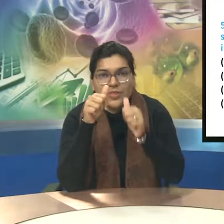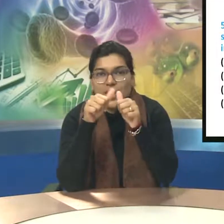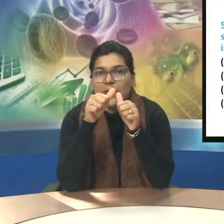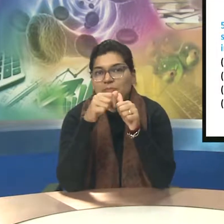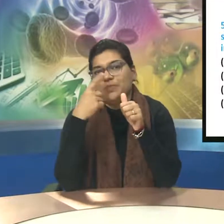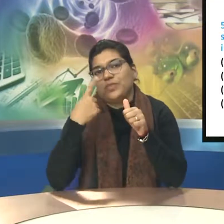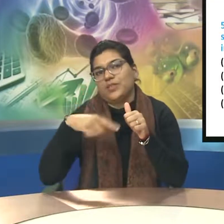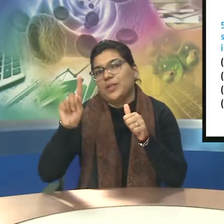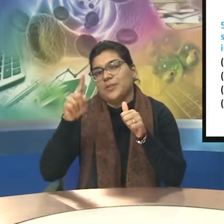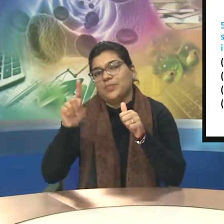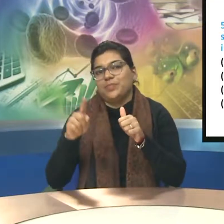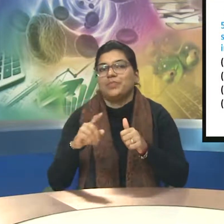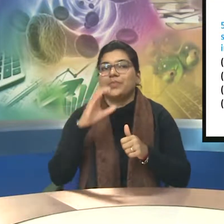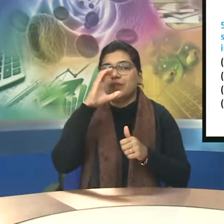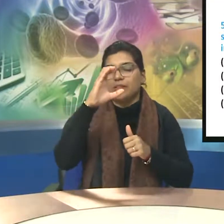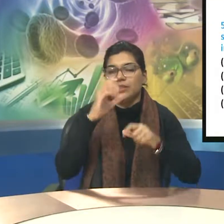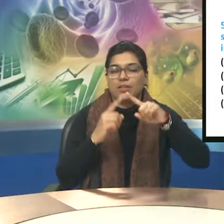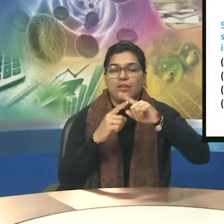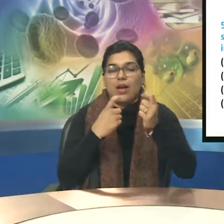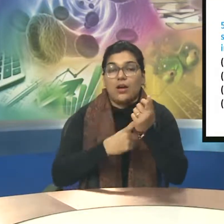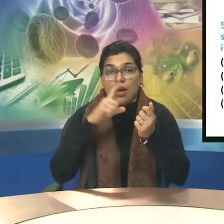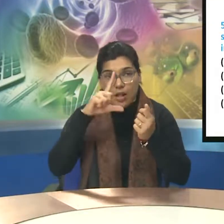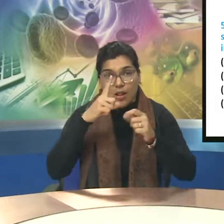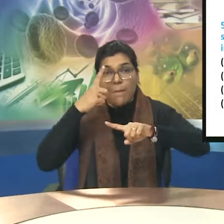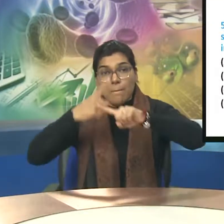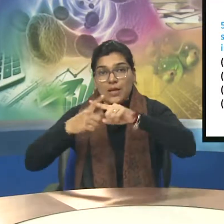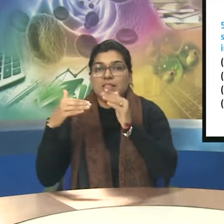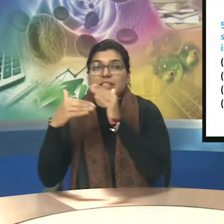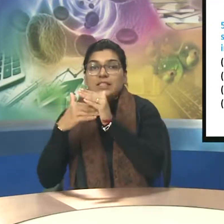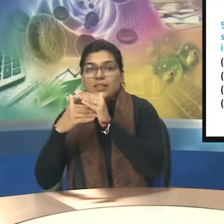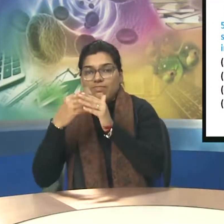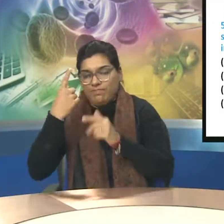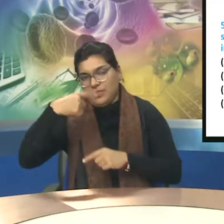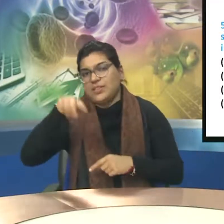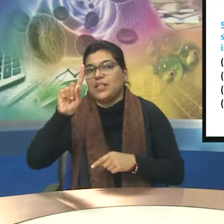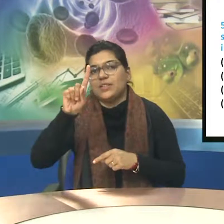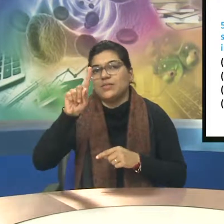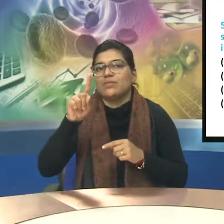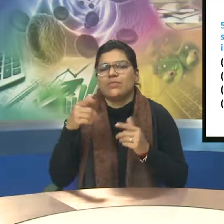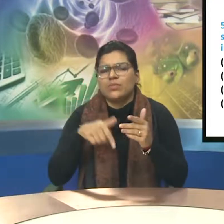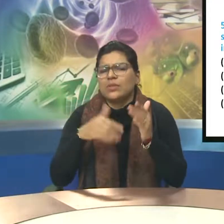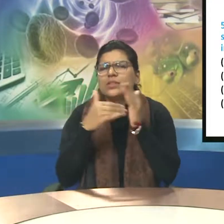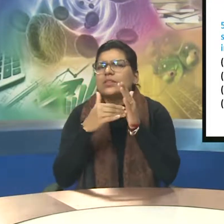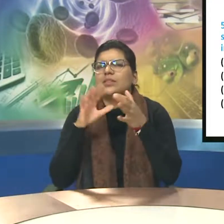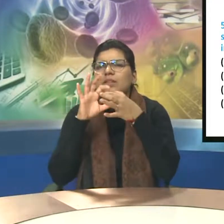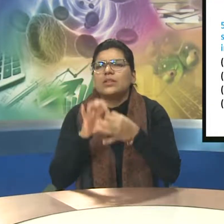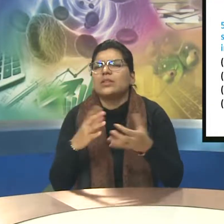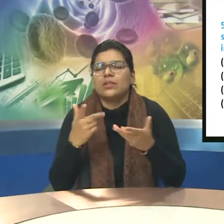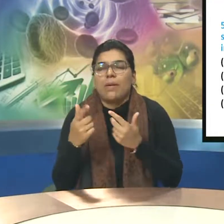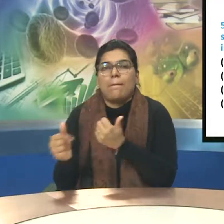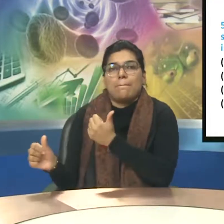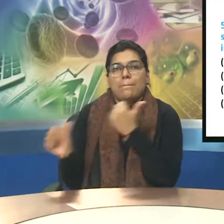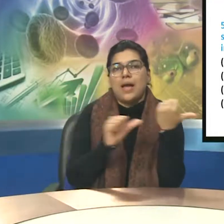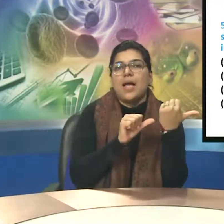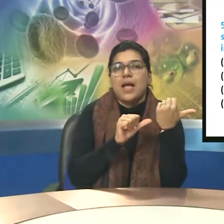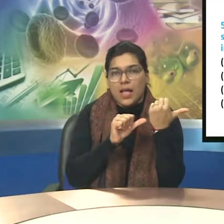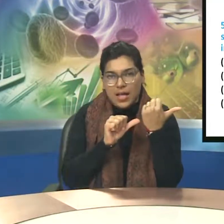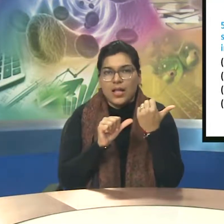correctly. Option A is the right. Control plus Z is the shortcut key to undo the last